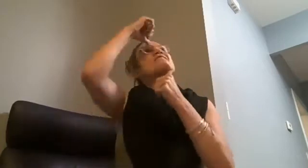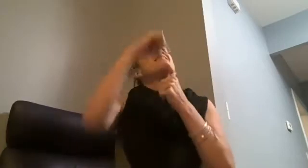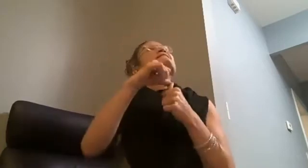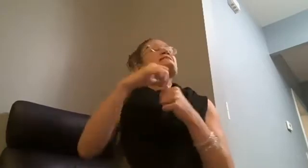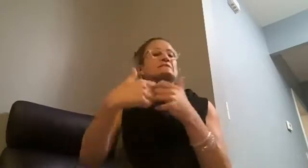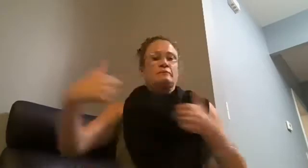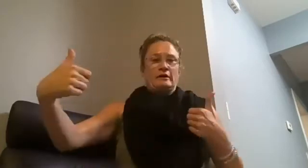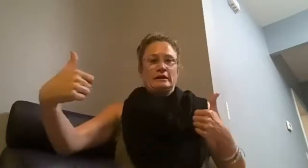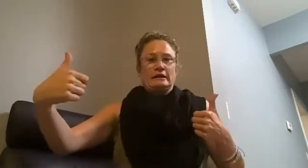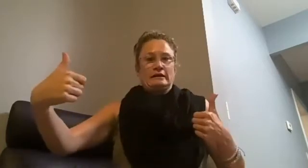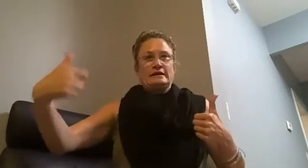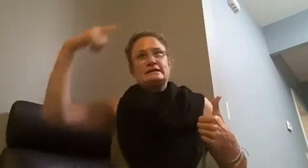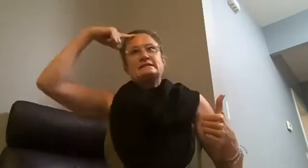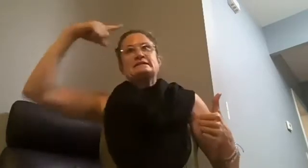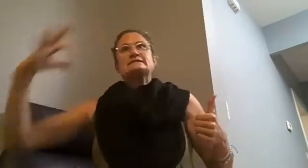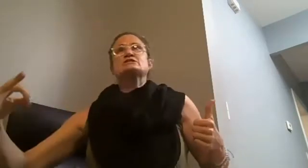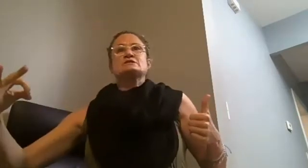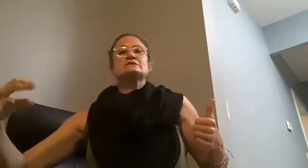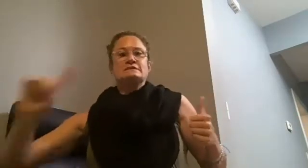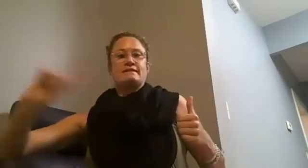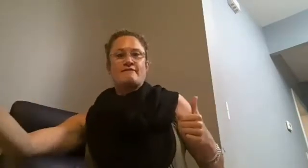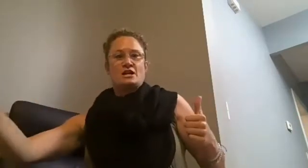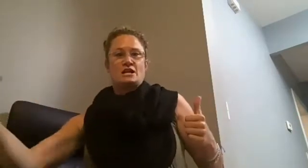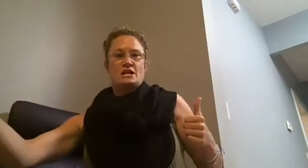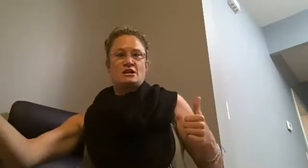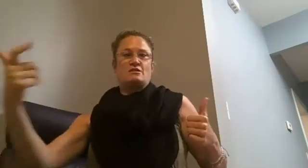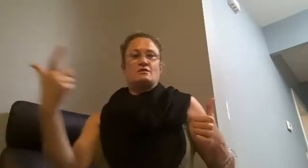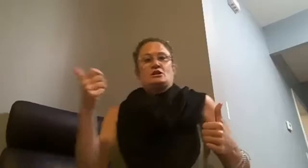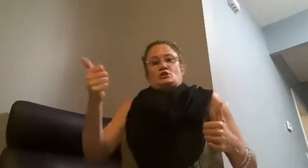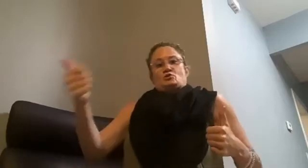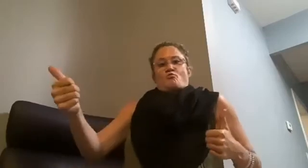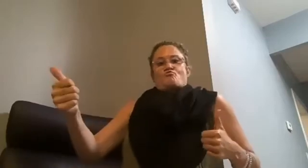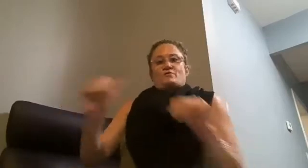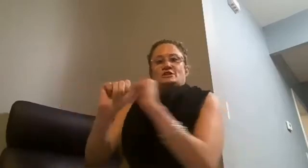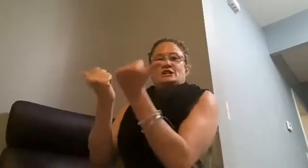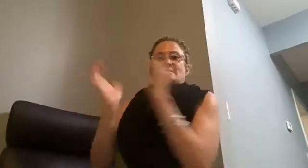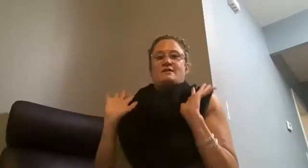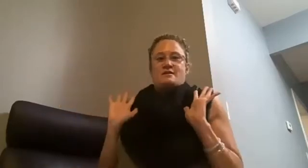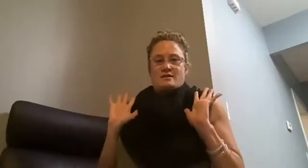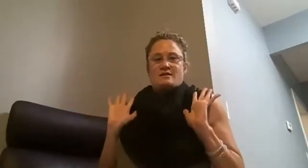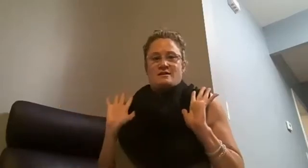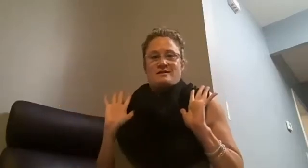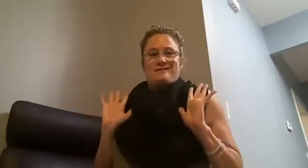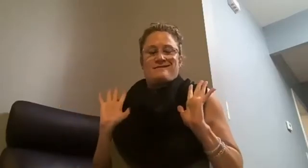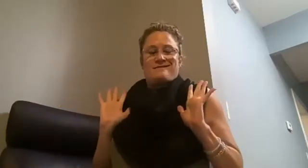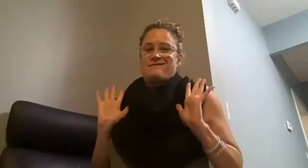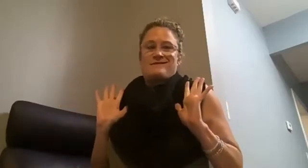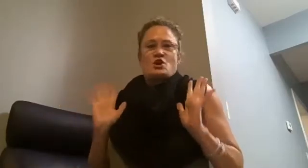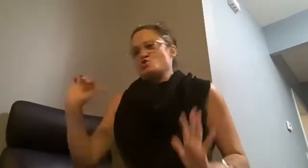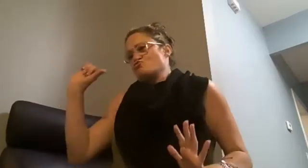ability to make decisions on its own with its own agenda and own motivations, that means even super drunk you is like,